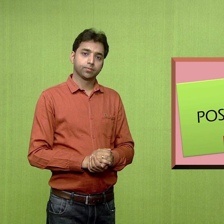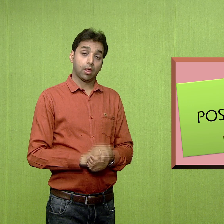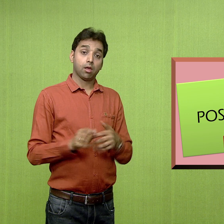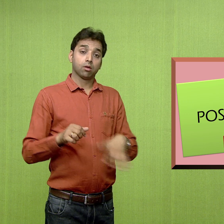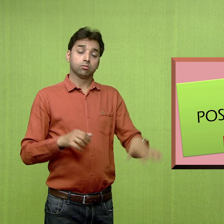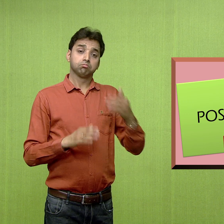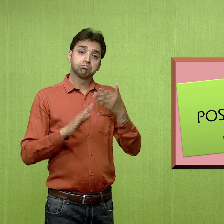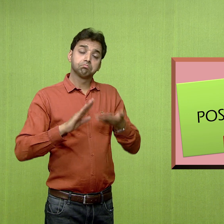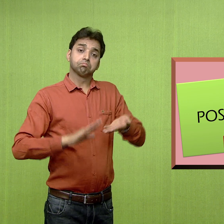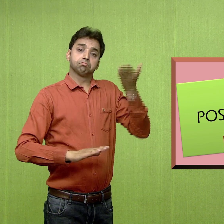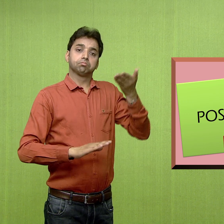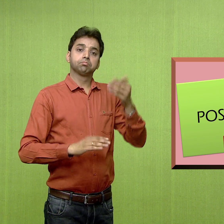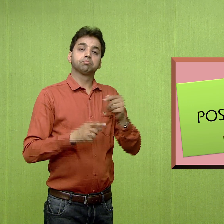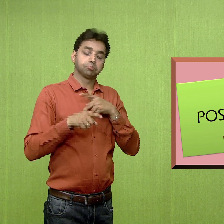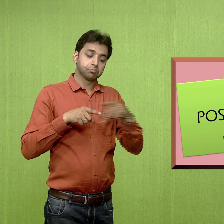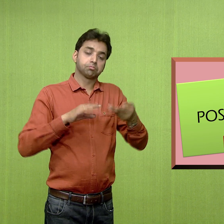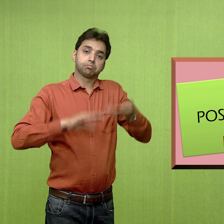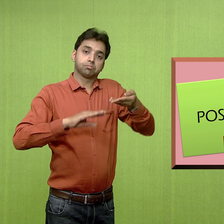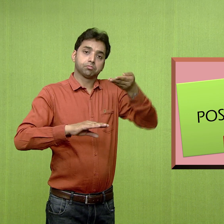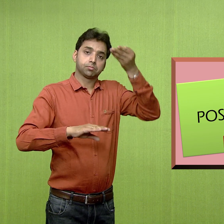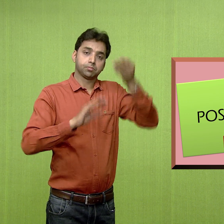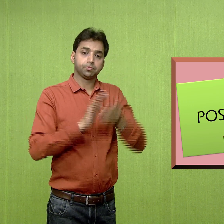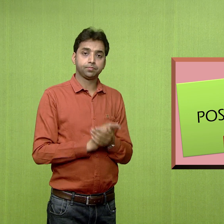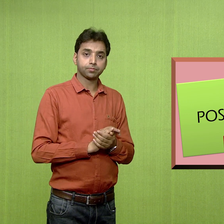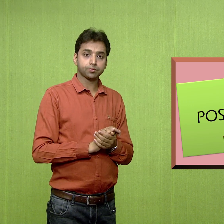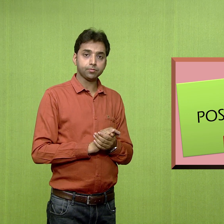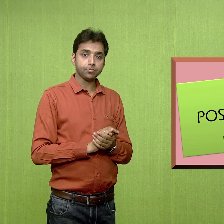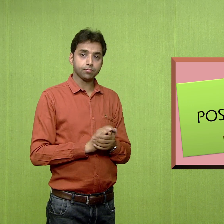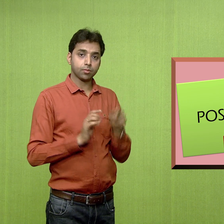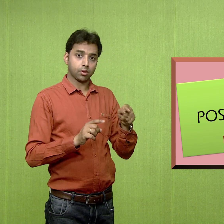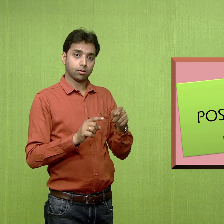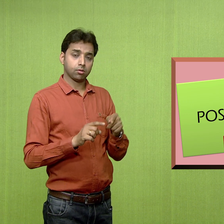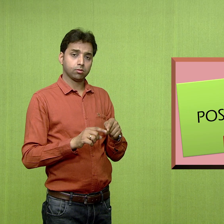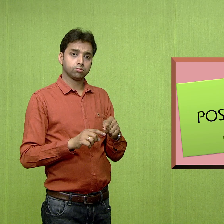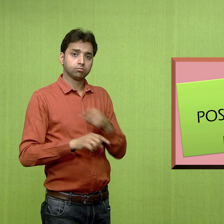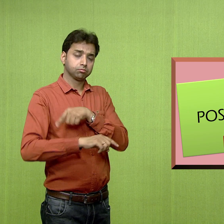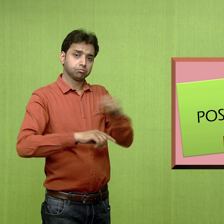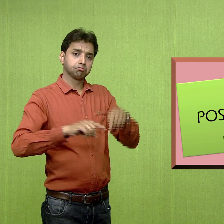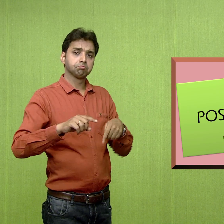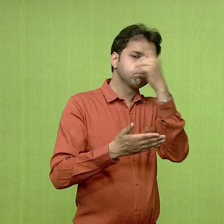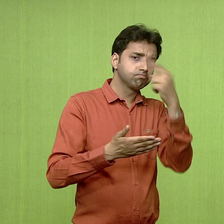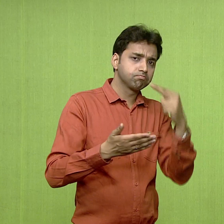great progress was made in the field of arts and education.